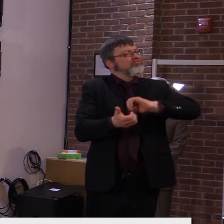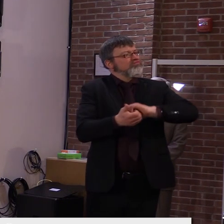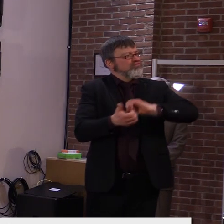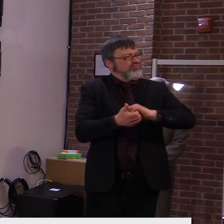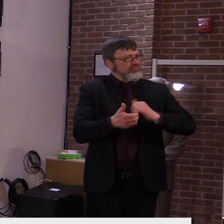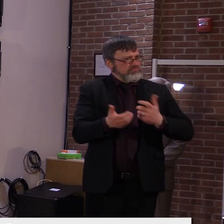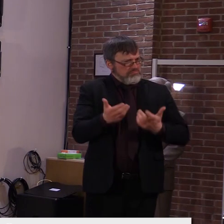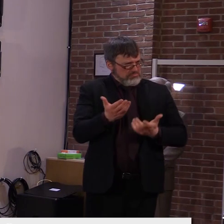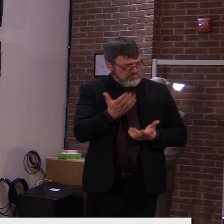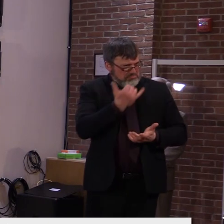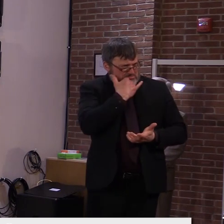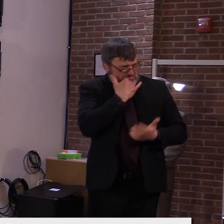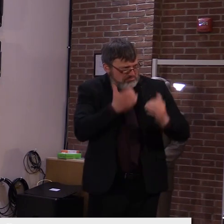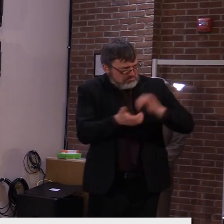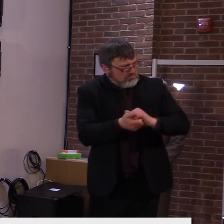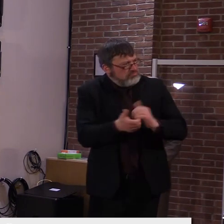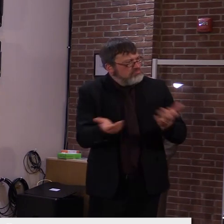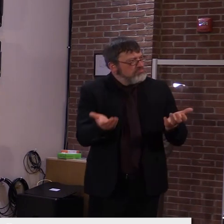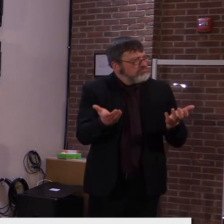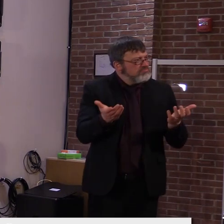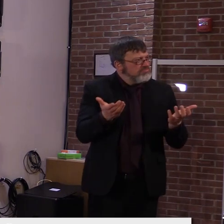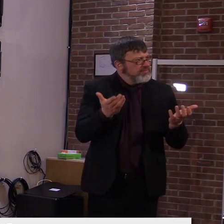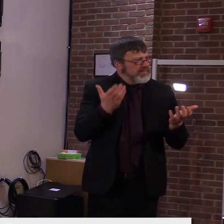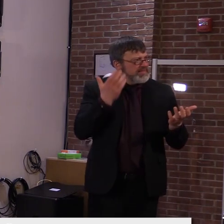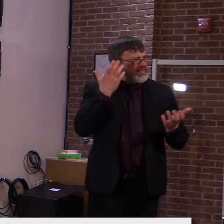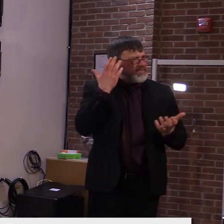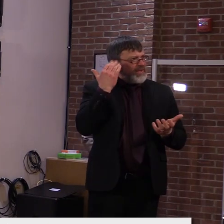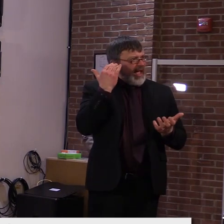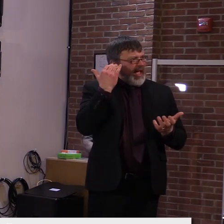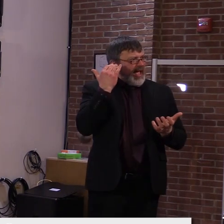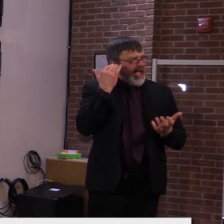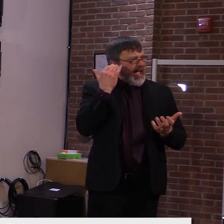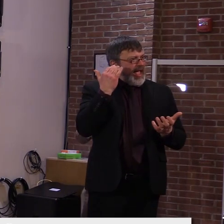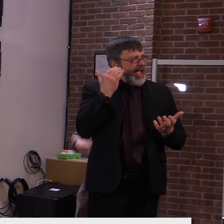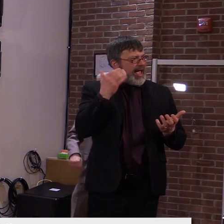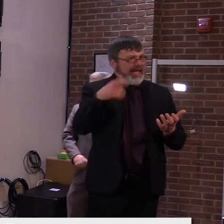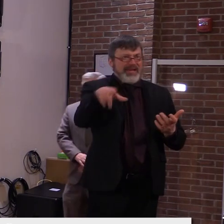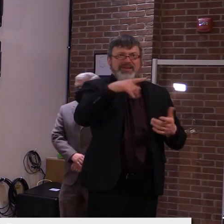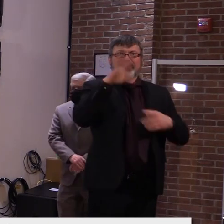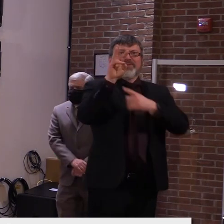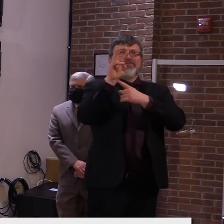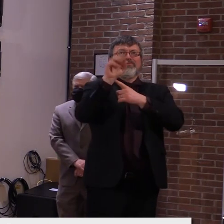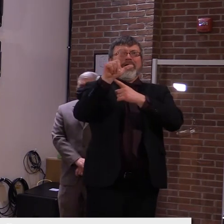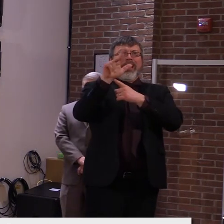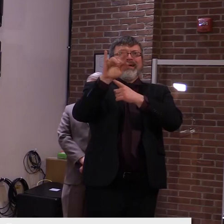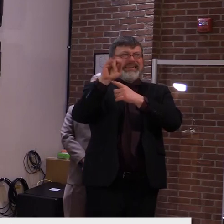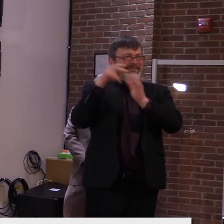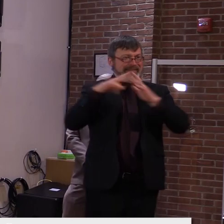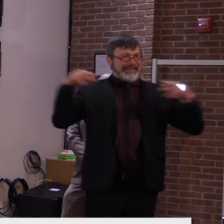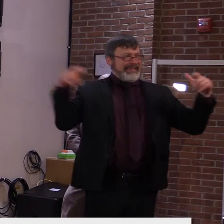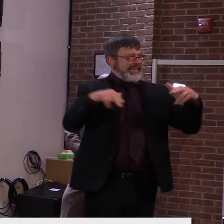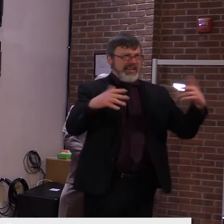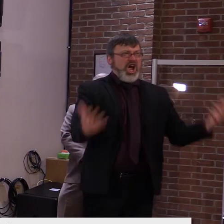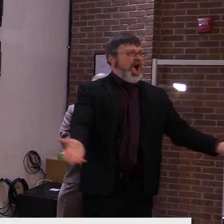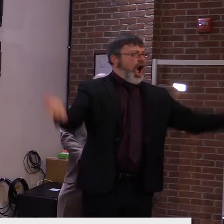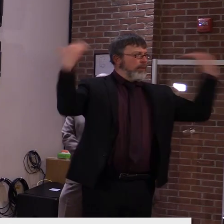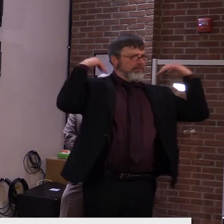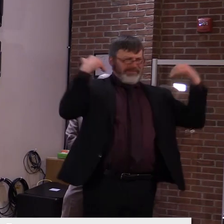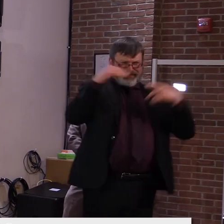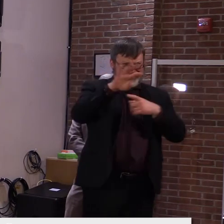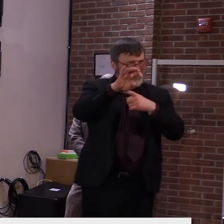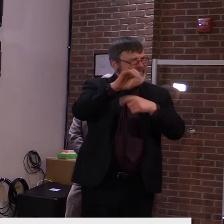there was going to be a logjam when there was free, no sign up, no appointments and everything like that, but yet the state did